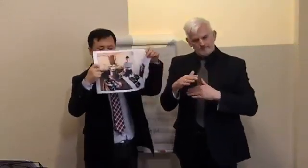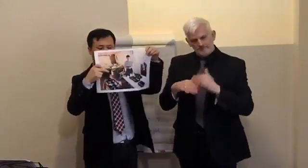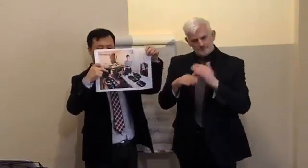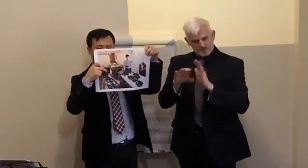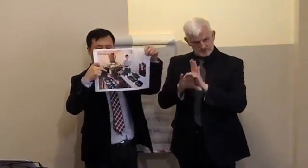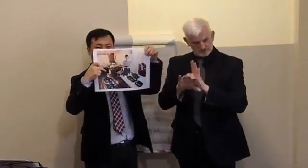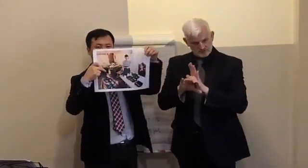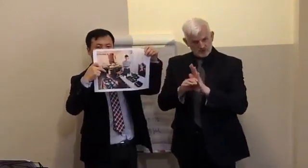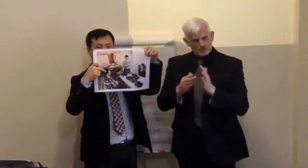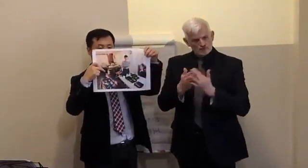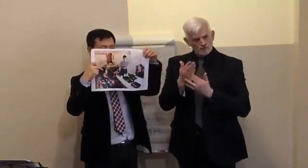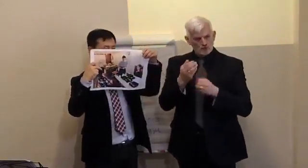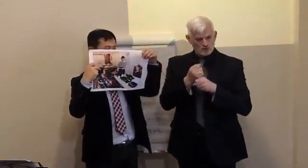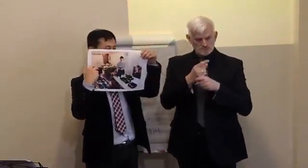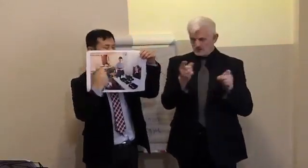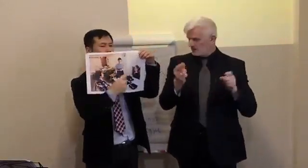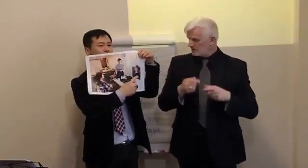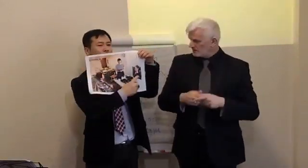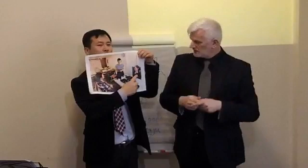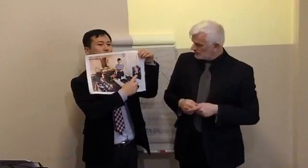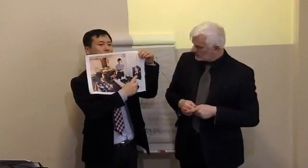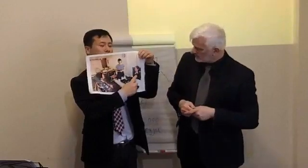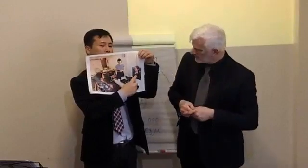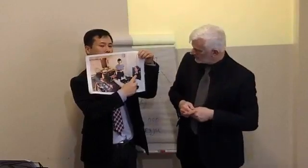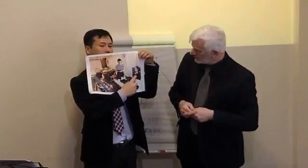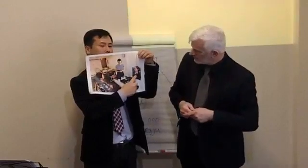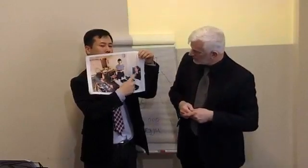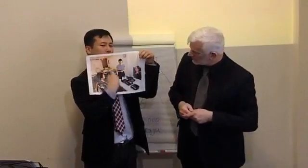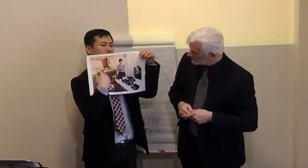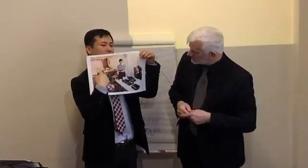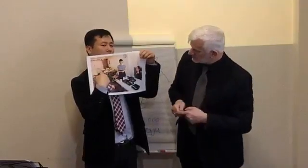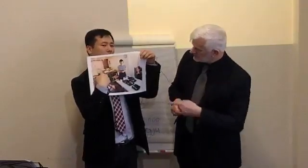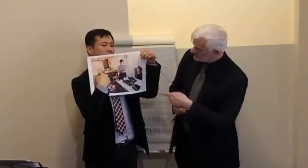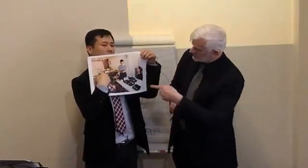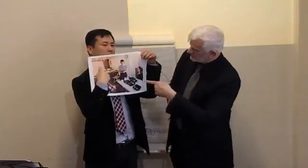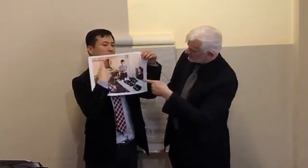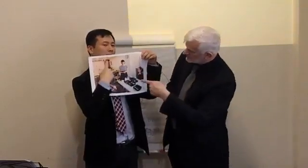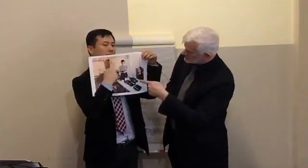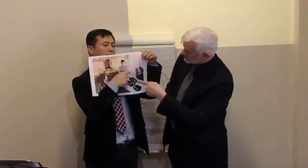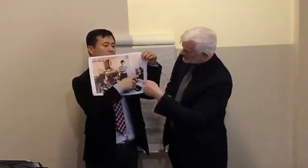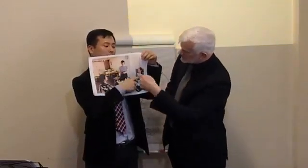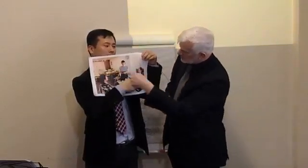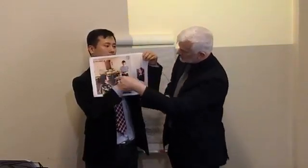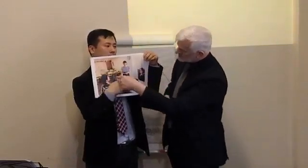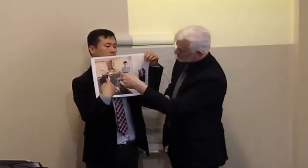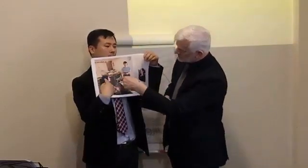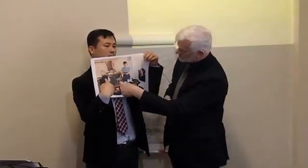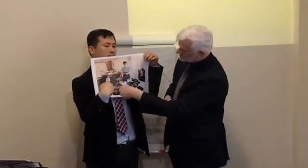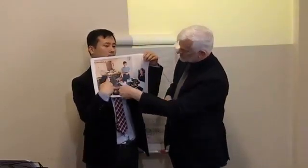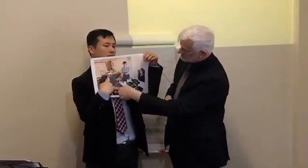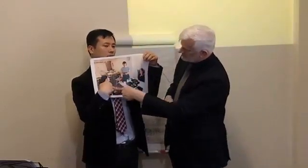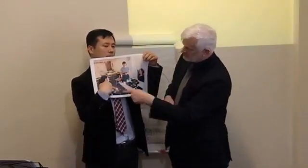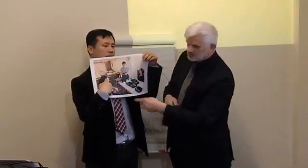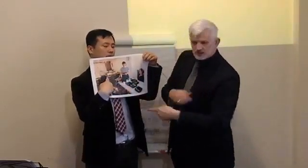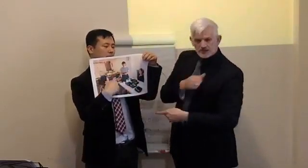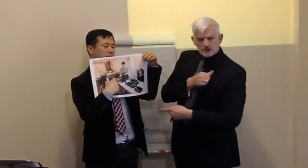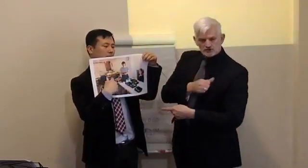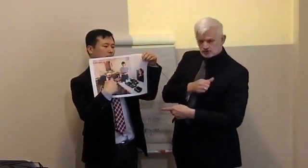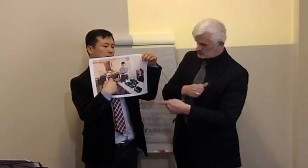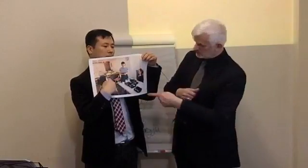She is a believer, but she is Buddhist. Her brother's wife, Christians,